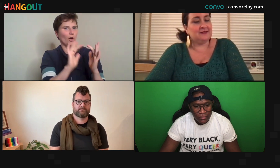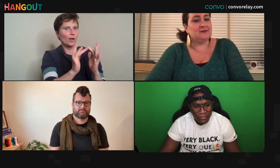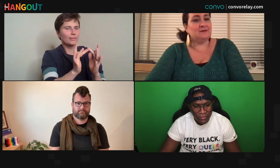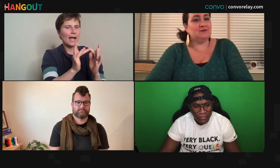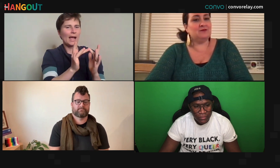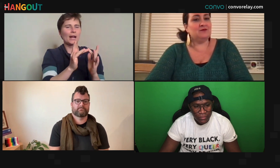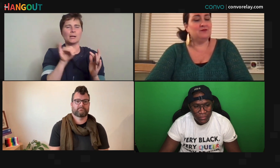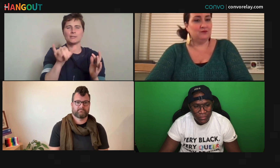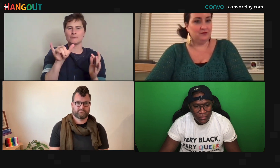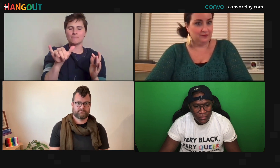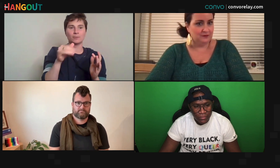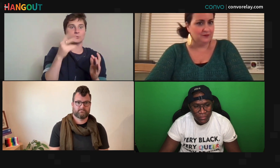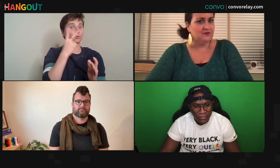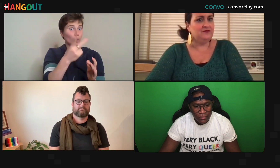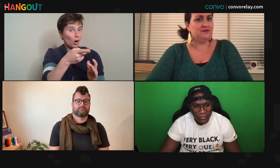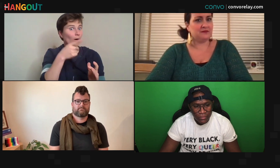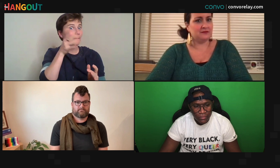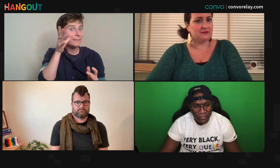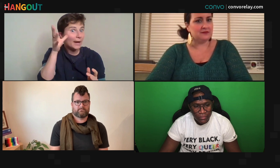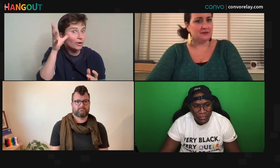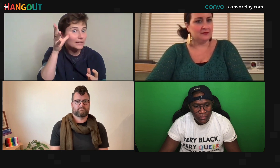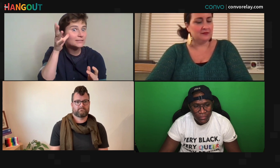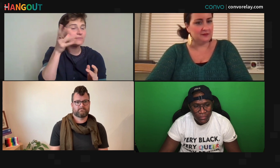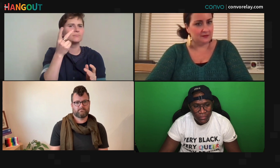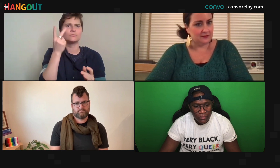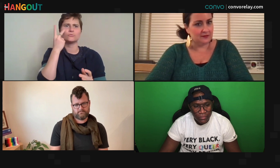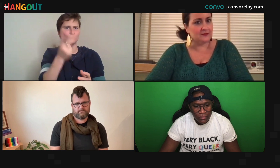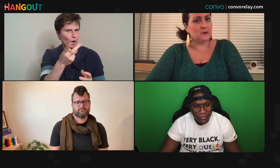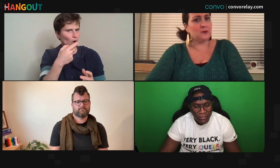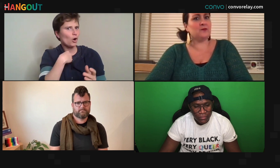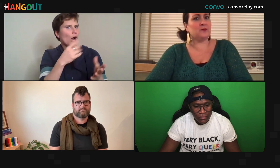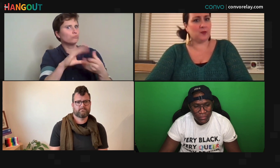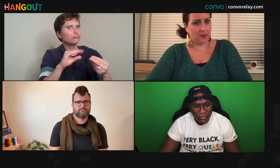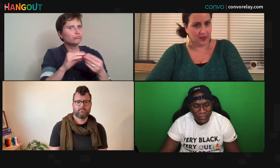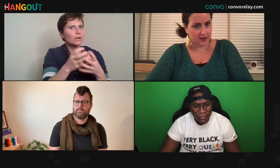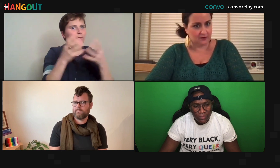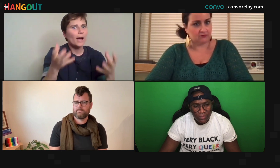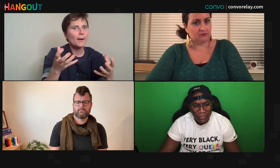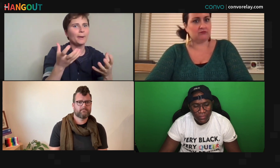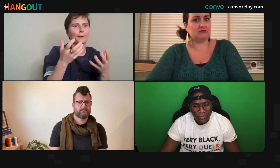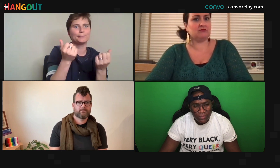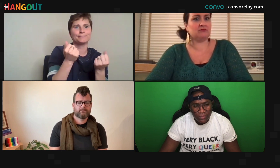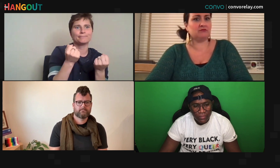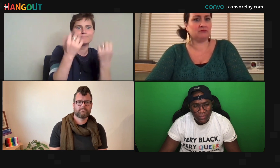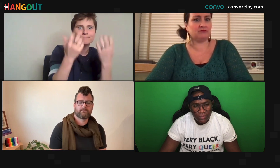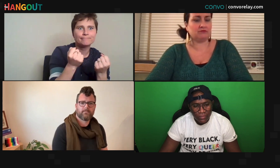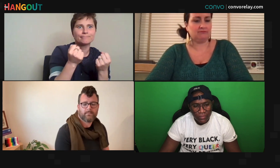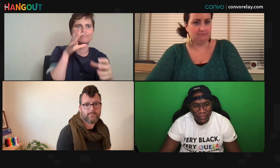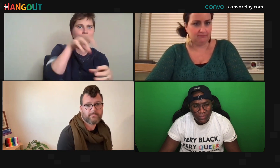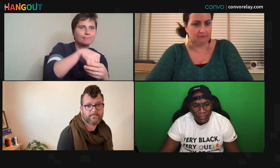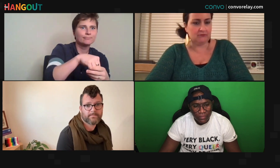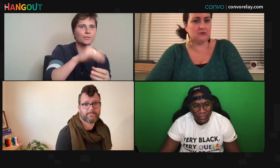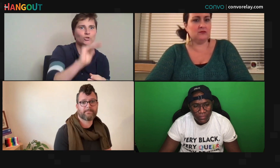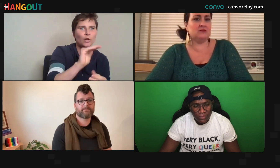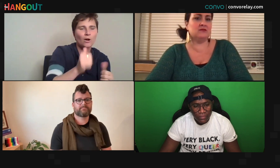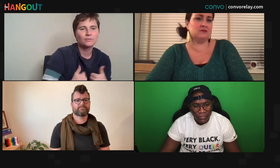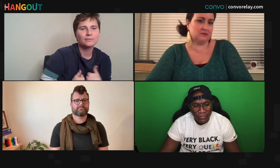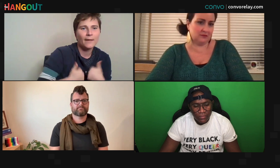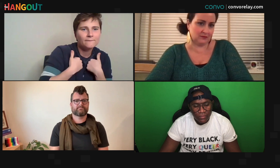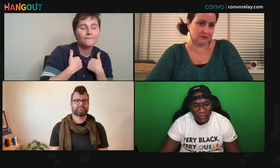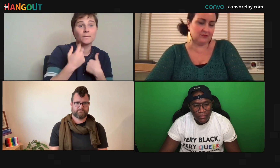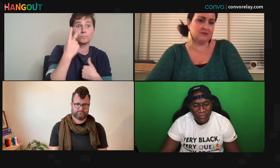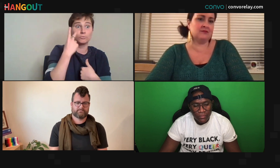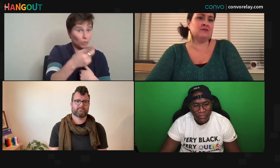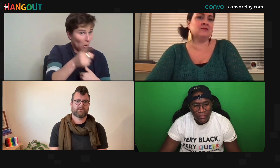It was almost a year ago because they saw my writing online, and they saw that I was a parent that was making a lot of